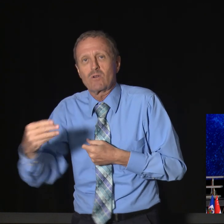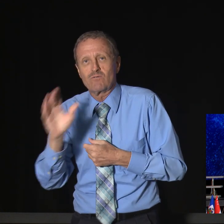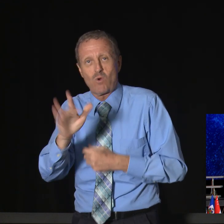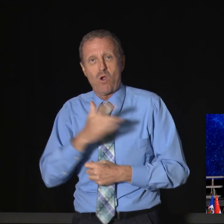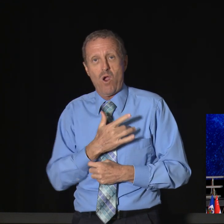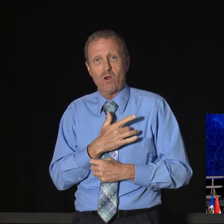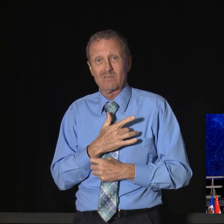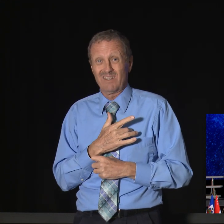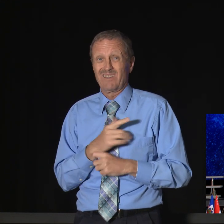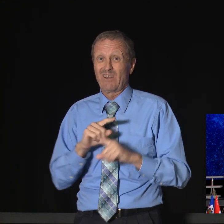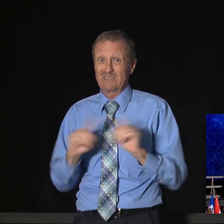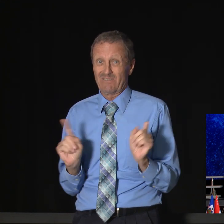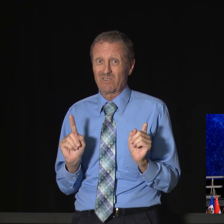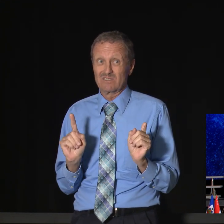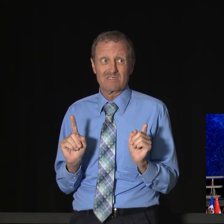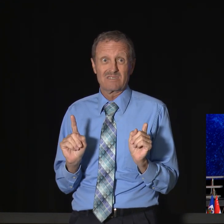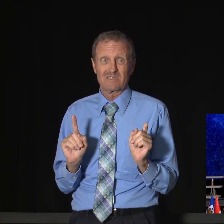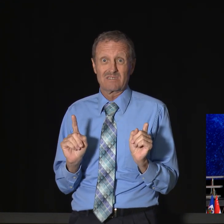There is a difference.